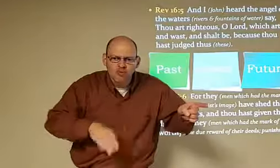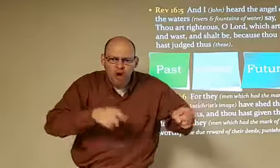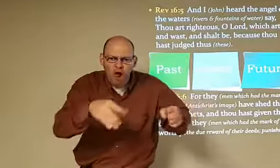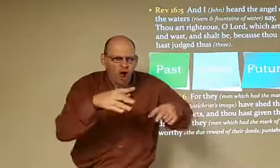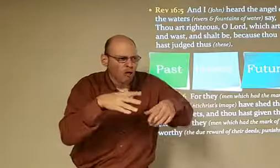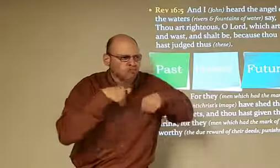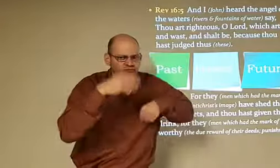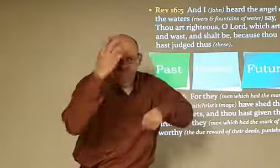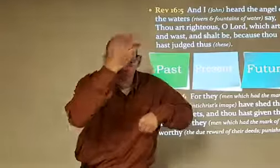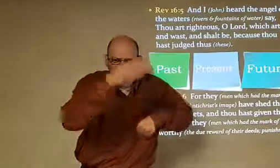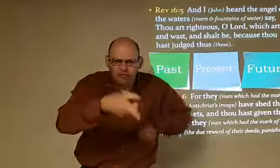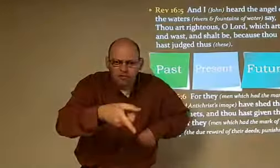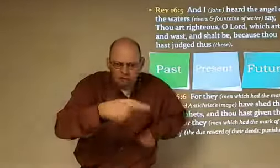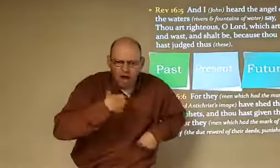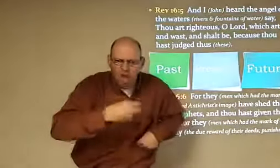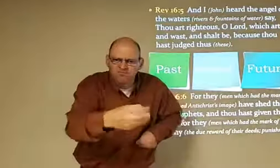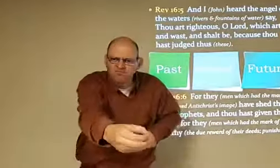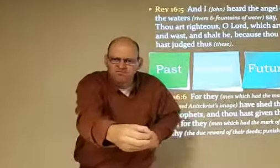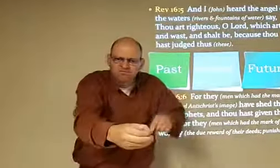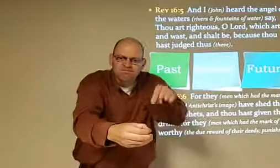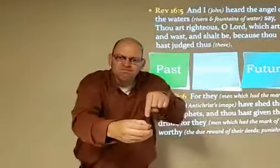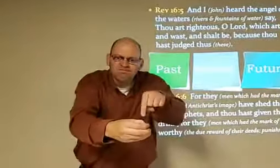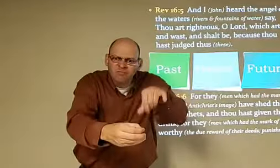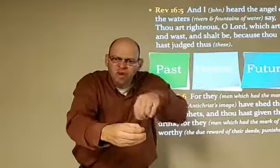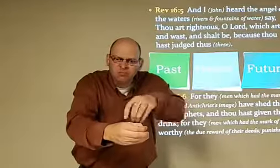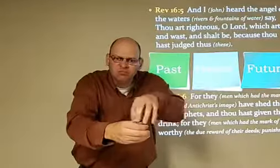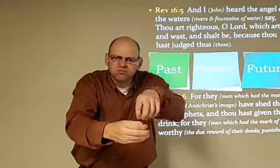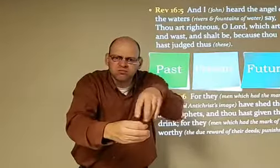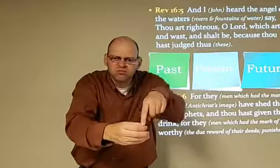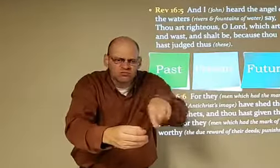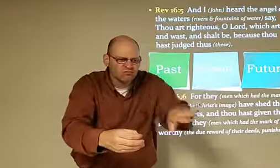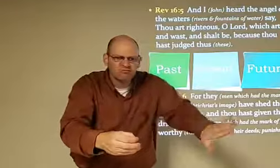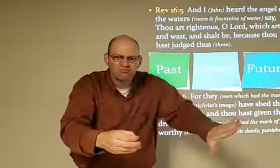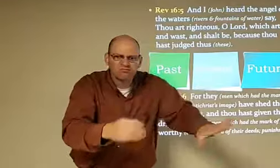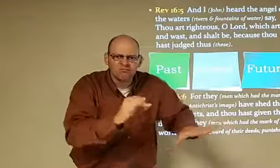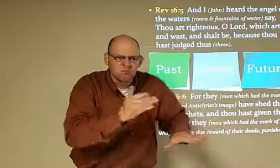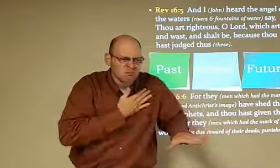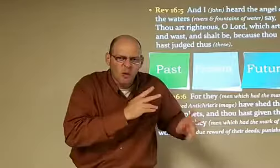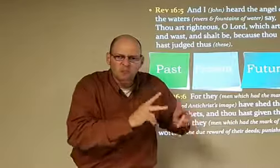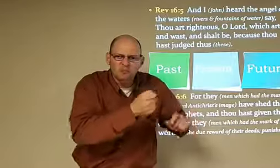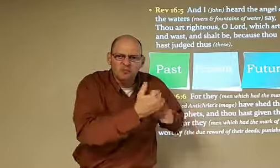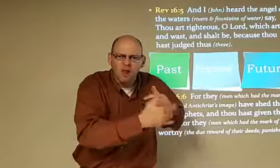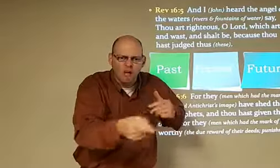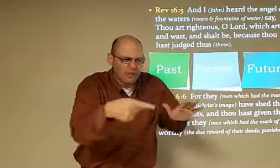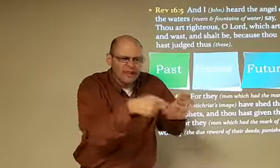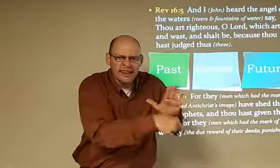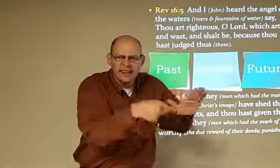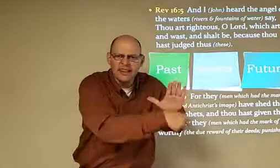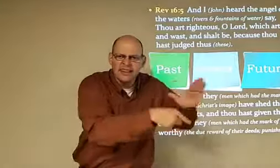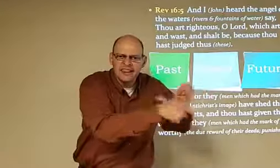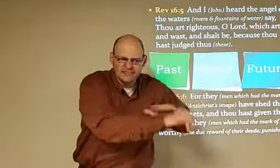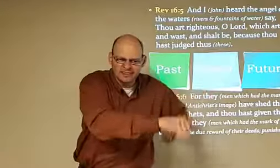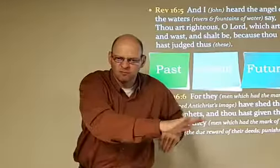blood. You accepted the Antichrist, you accepted the mark. You've spilled the blood of my